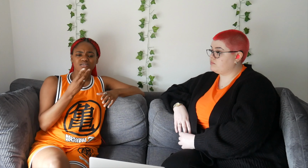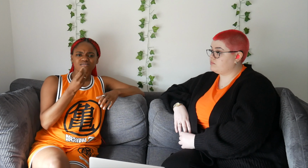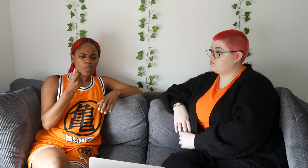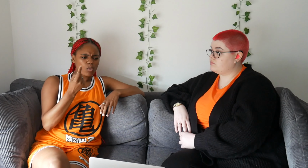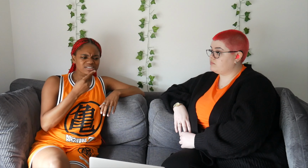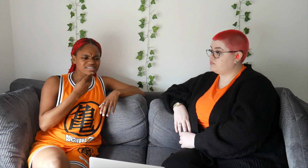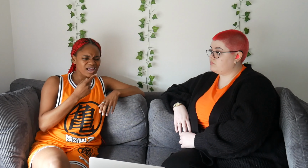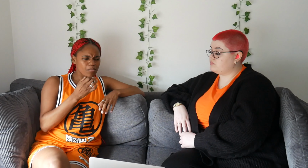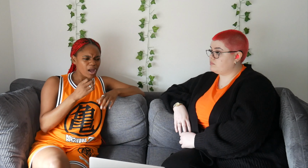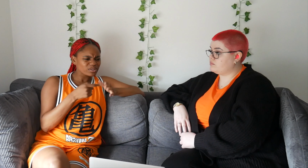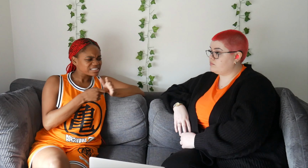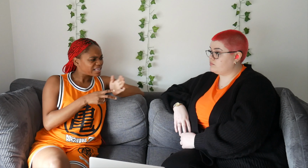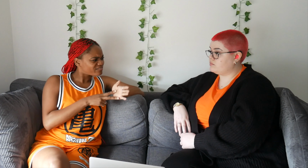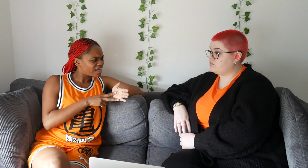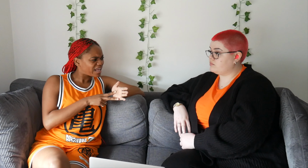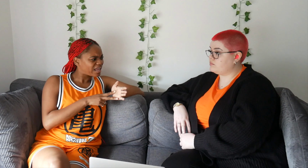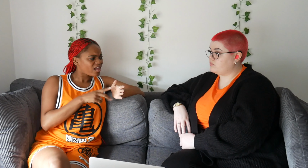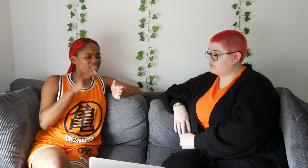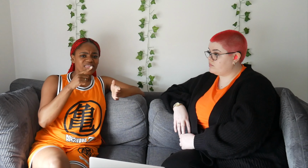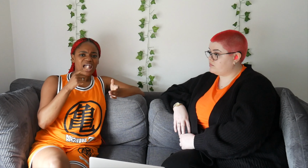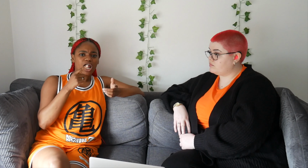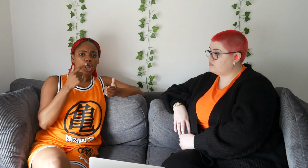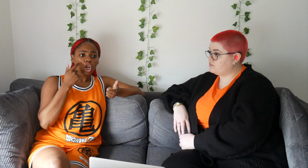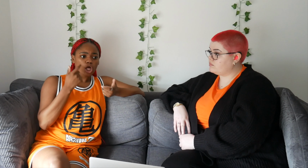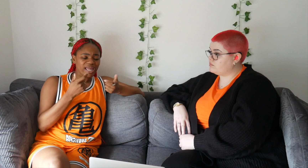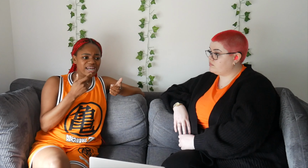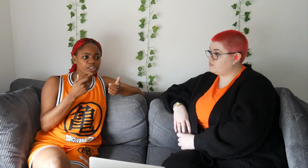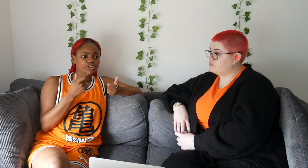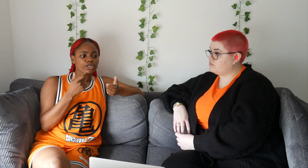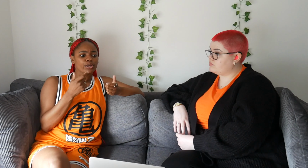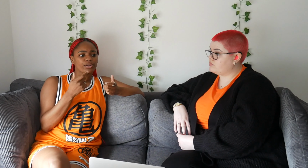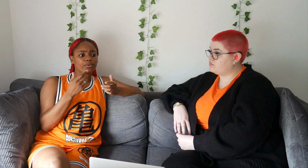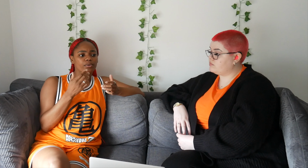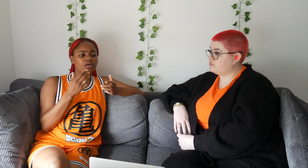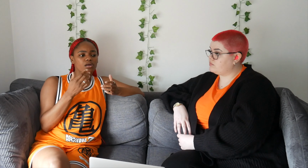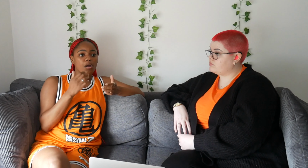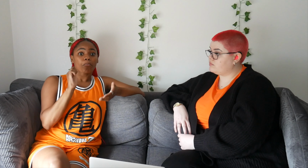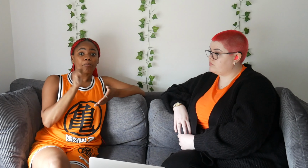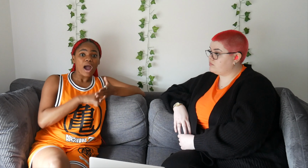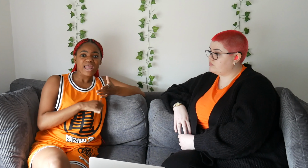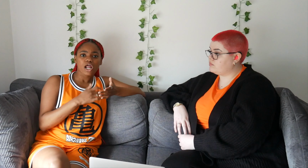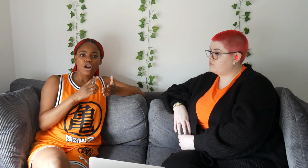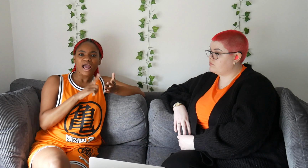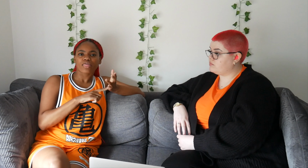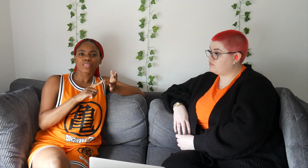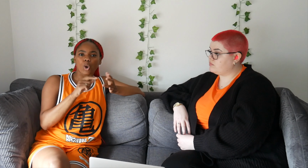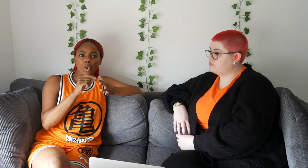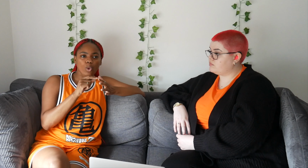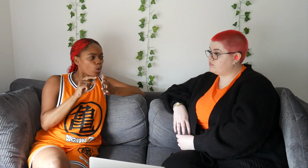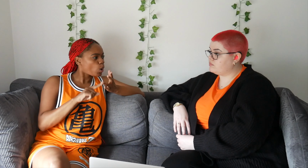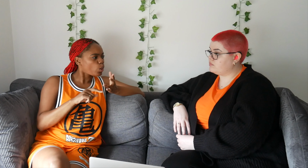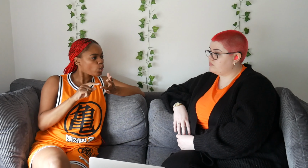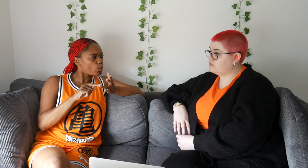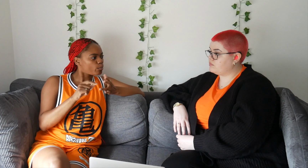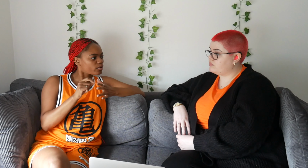someone said about their TV that they're looking into buying like the loop for